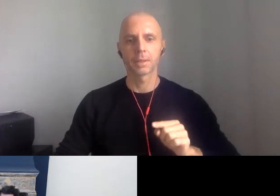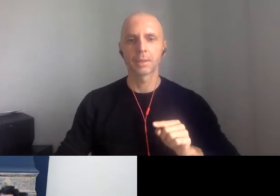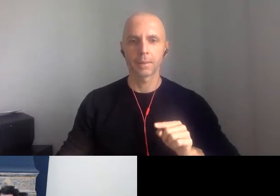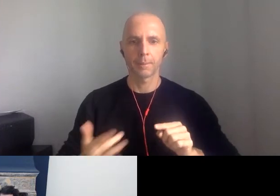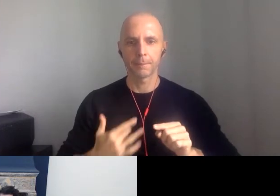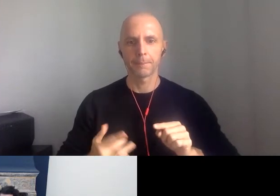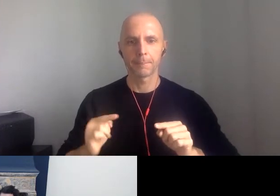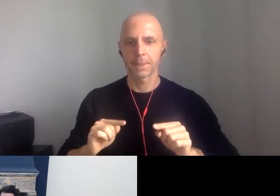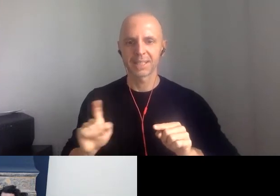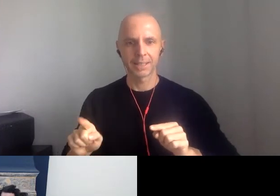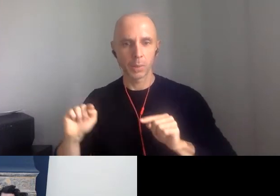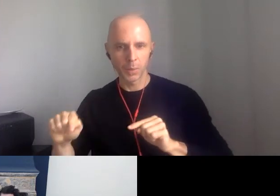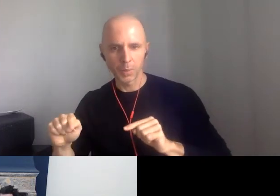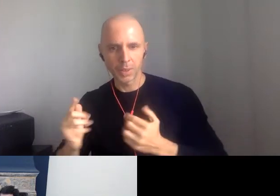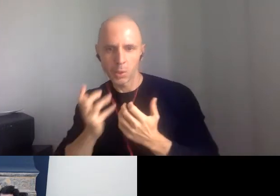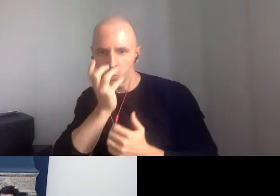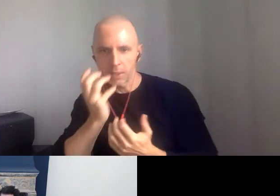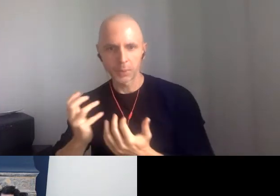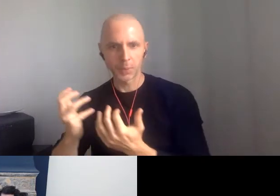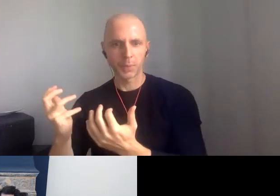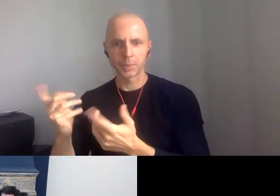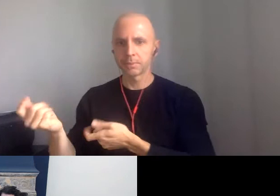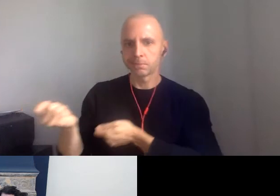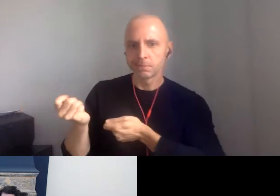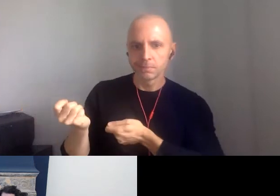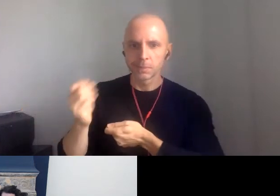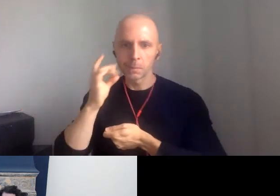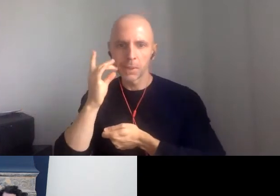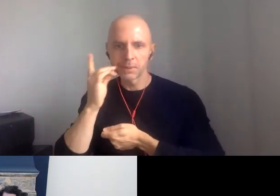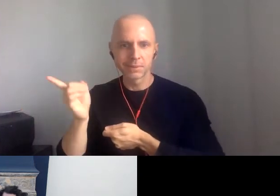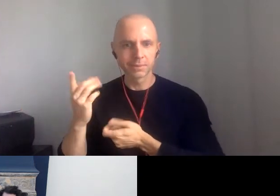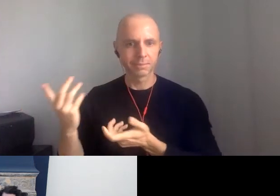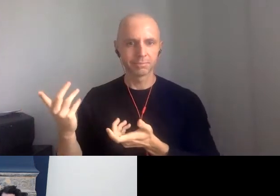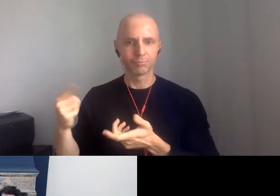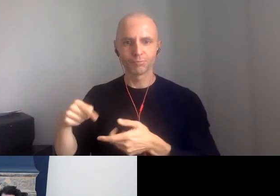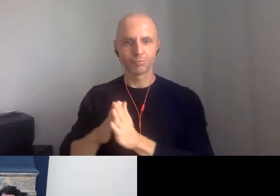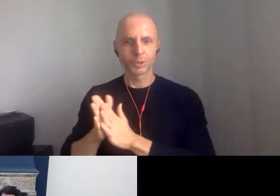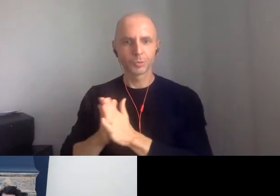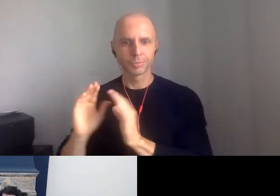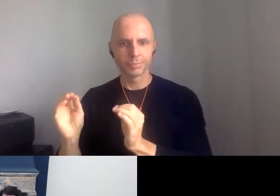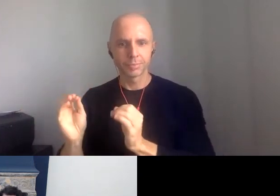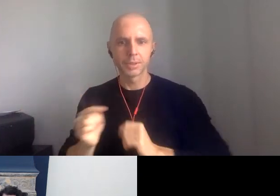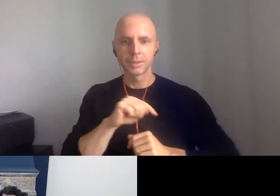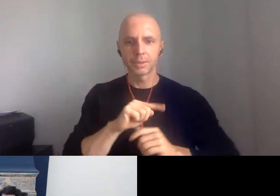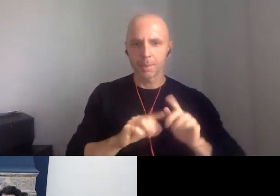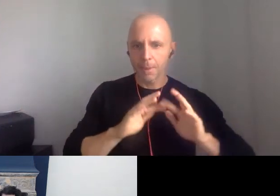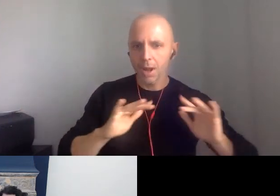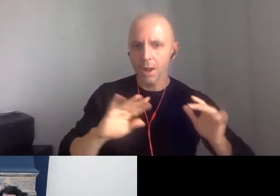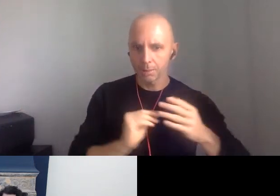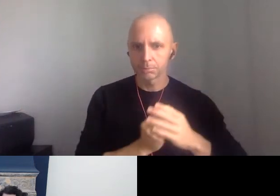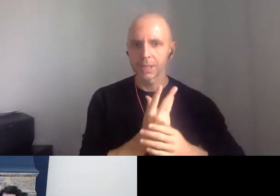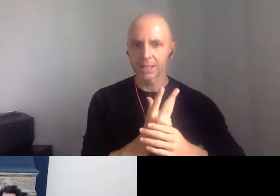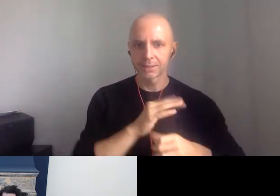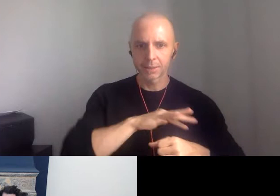other wildlife, as well as limited visual interest. By increasing the quantity and diversity of planting in the